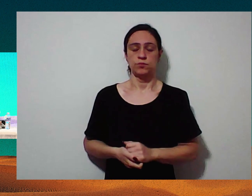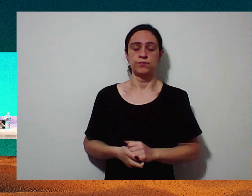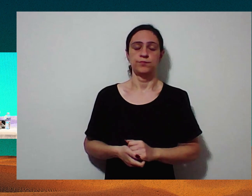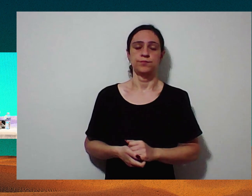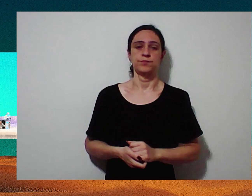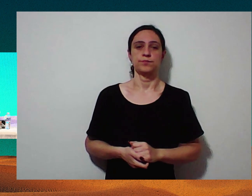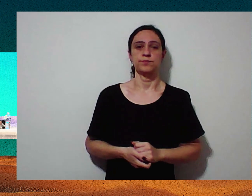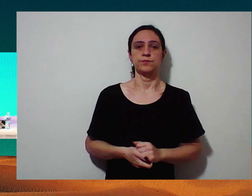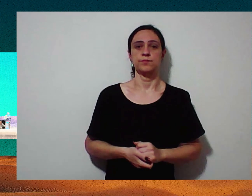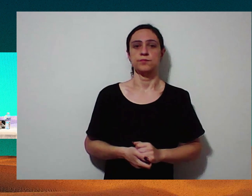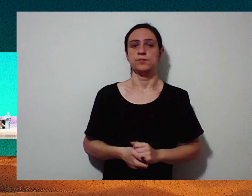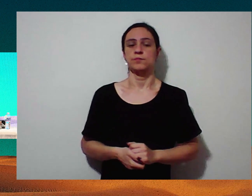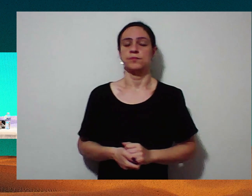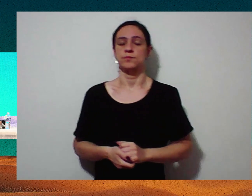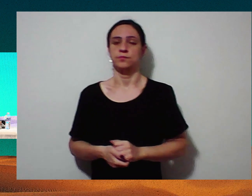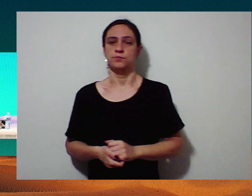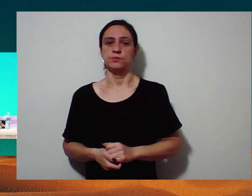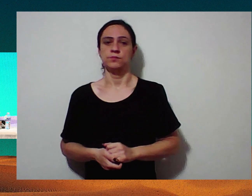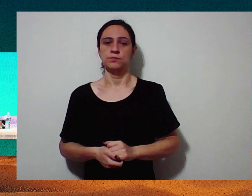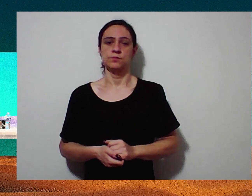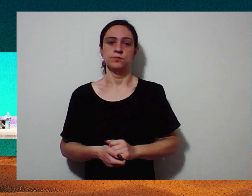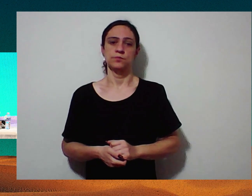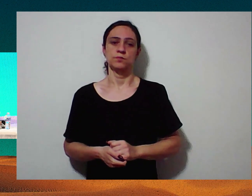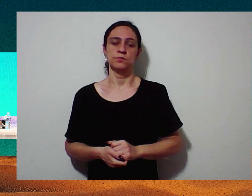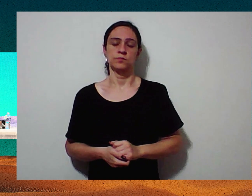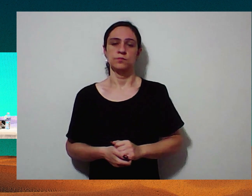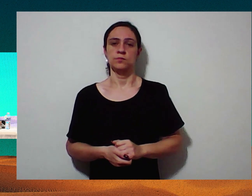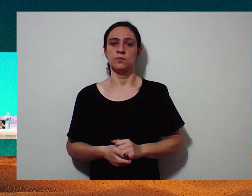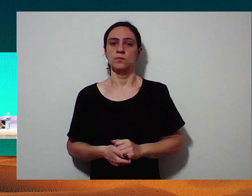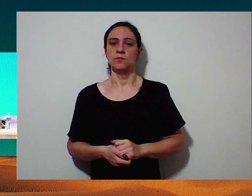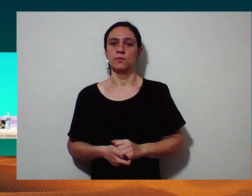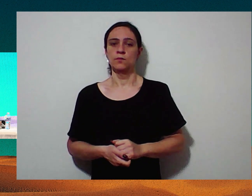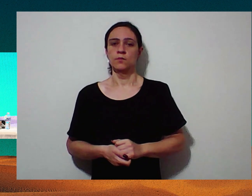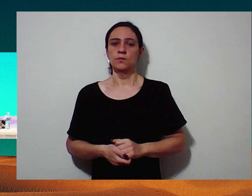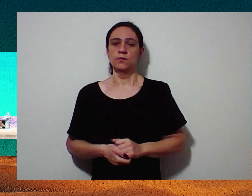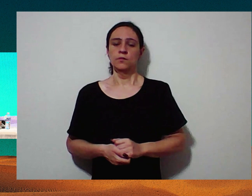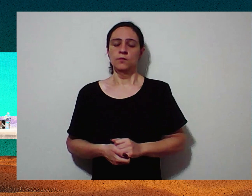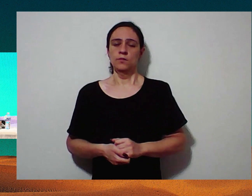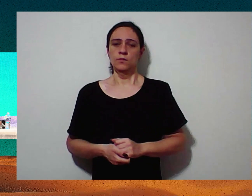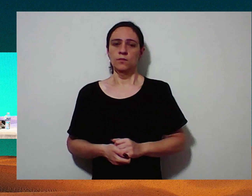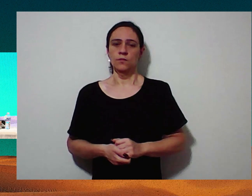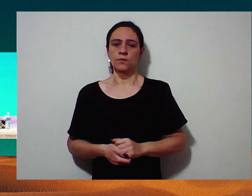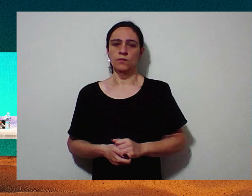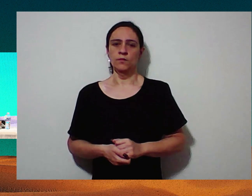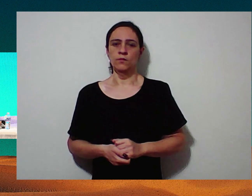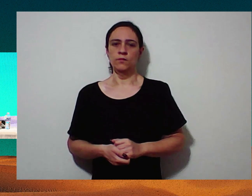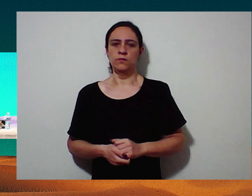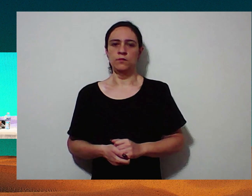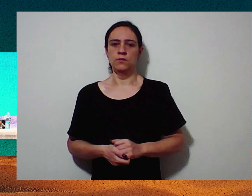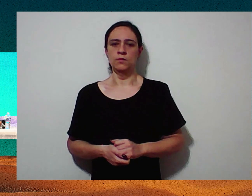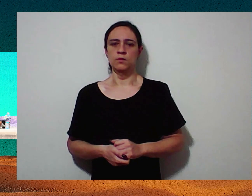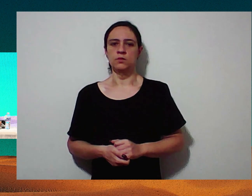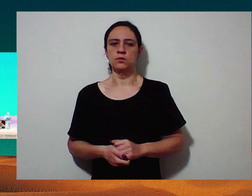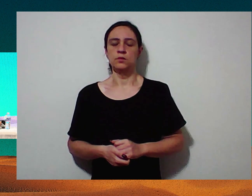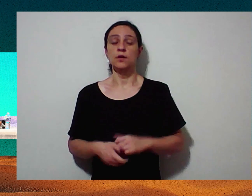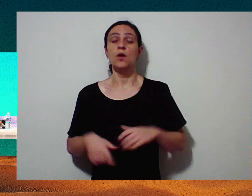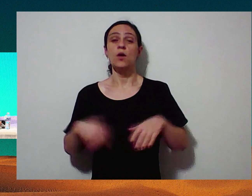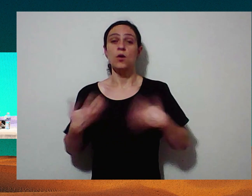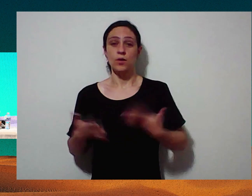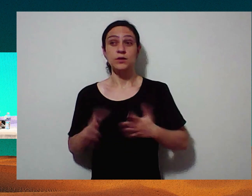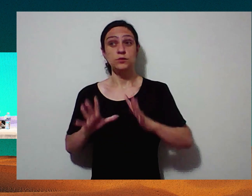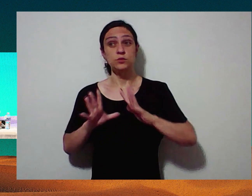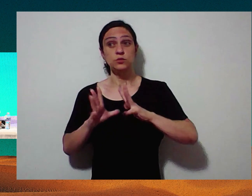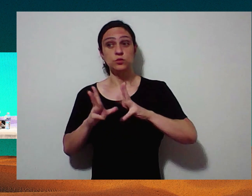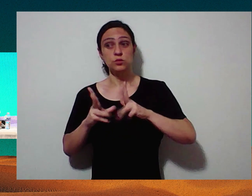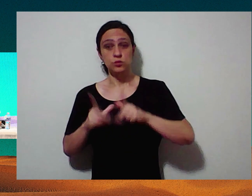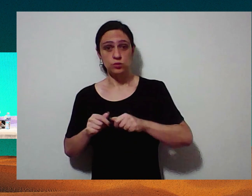evident that he who put all things under him is accepted. Quando, porém, todas as coisas lhe estiverem sujeitas, When